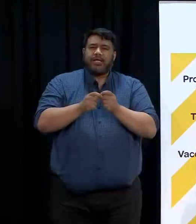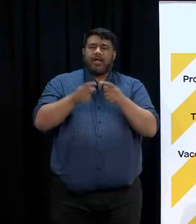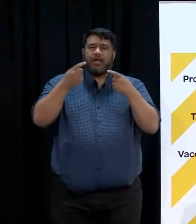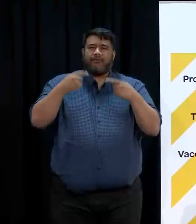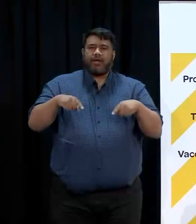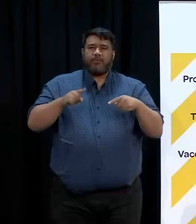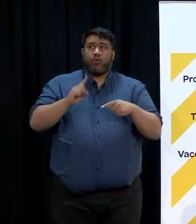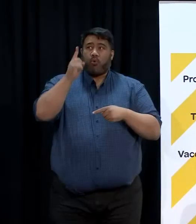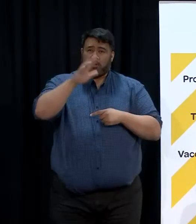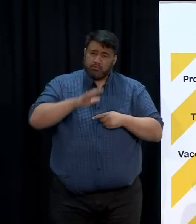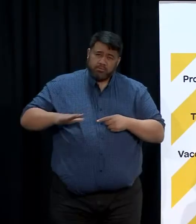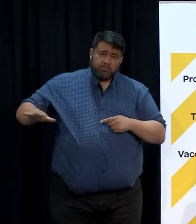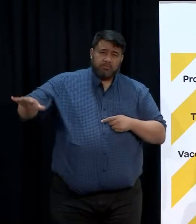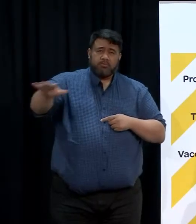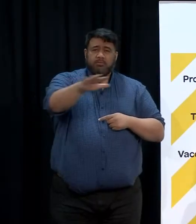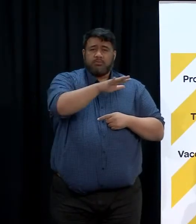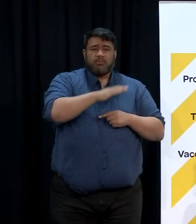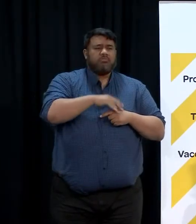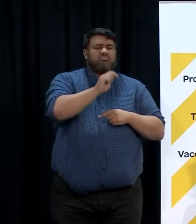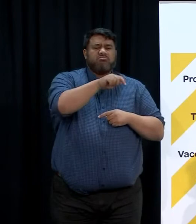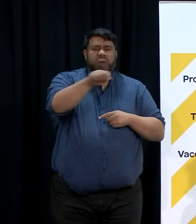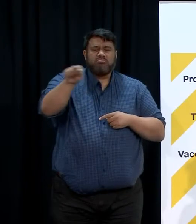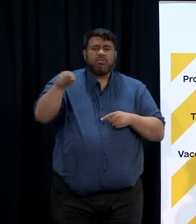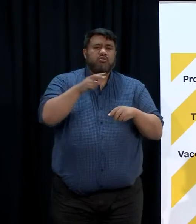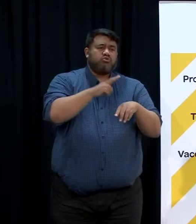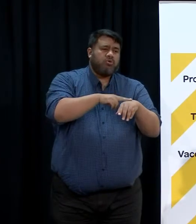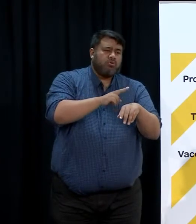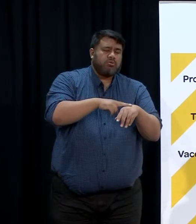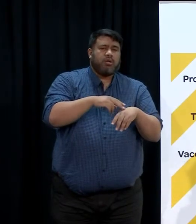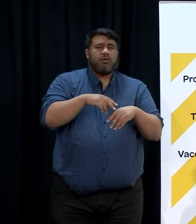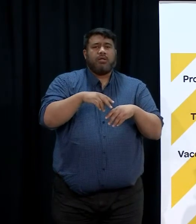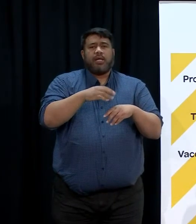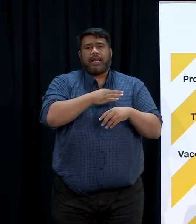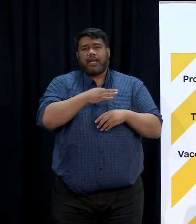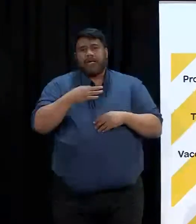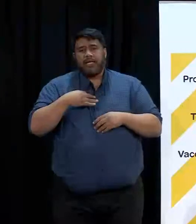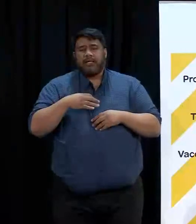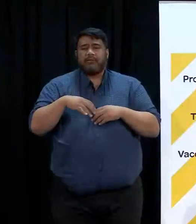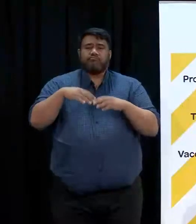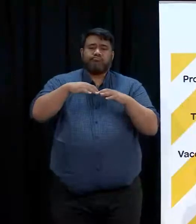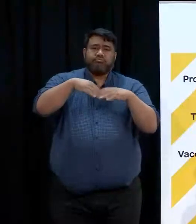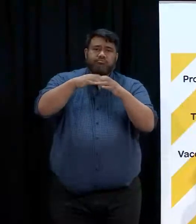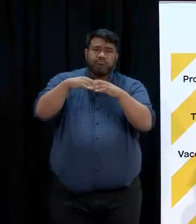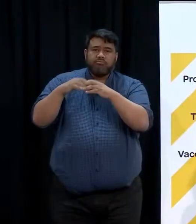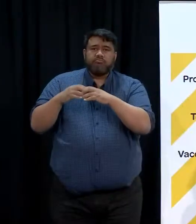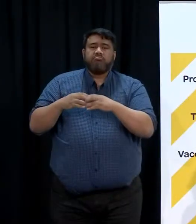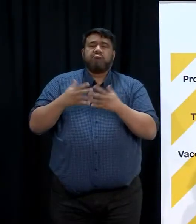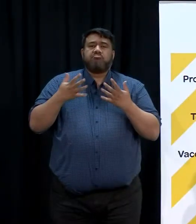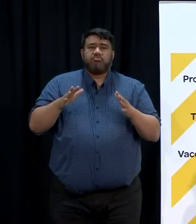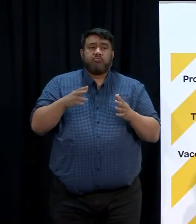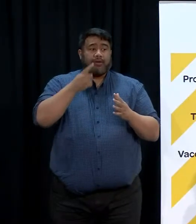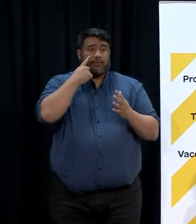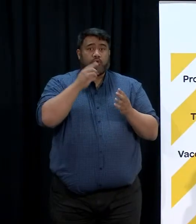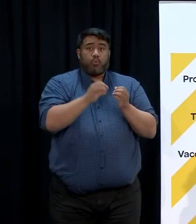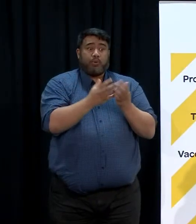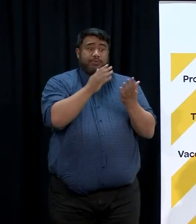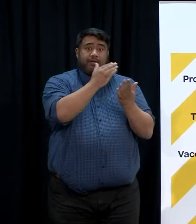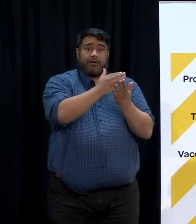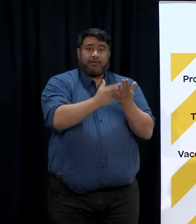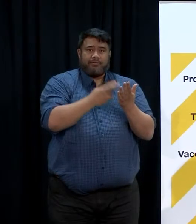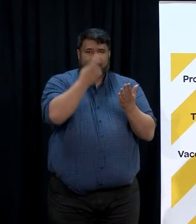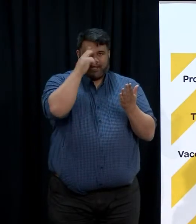at pop-up centres and, of course, at GPs and urgent care clinics. Please check the Health Point website to find out exactly